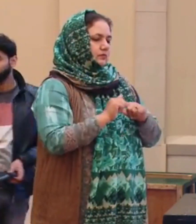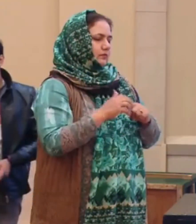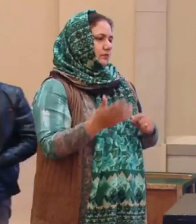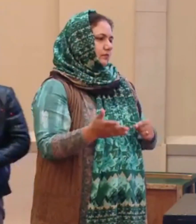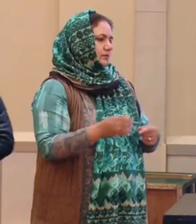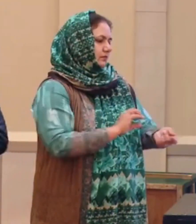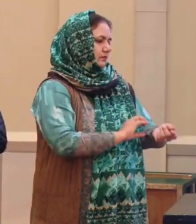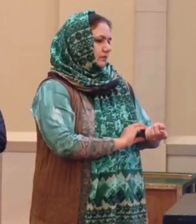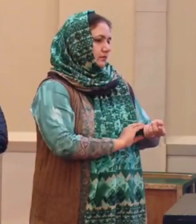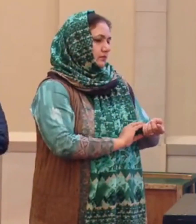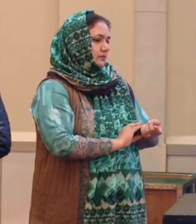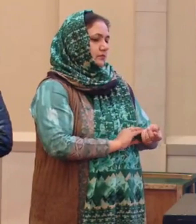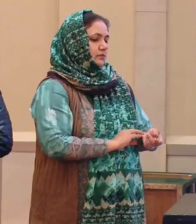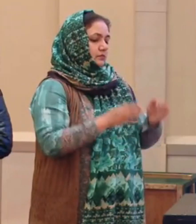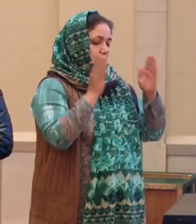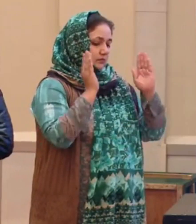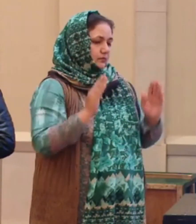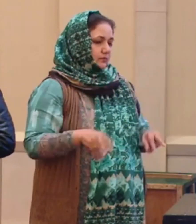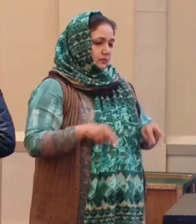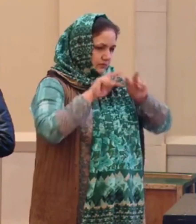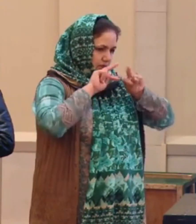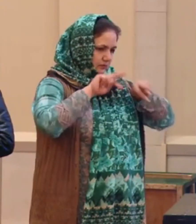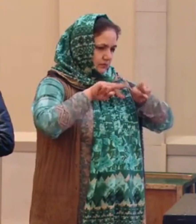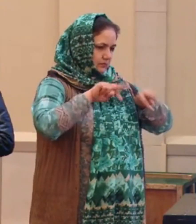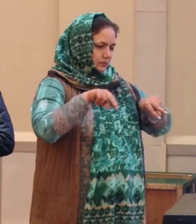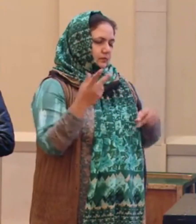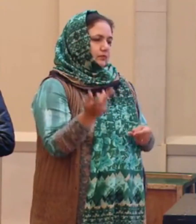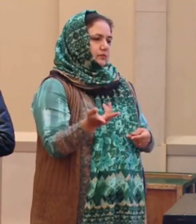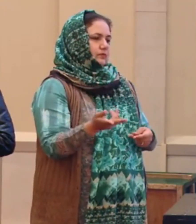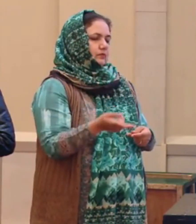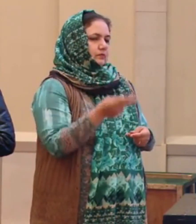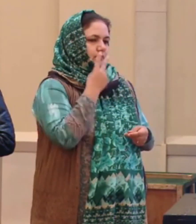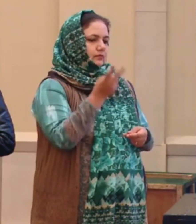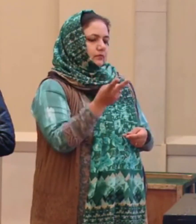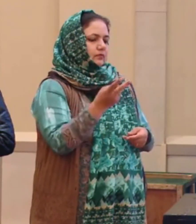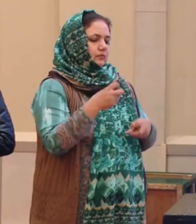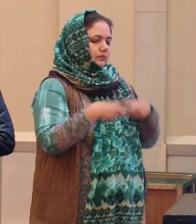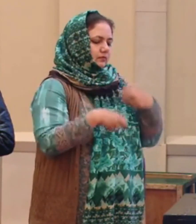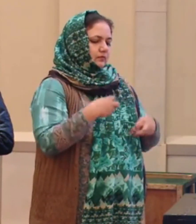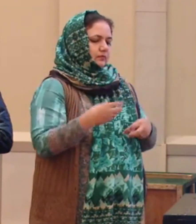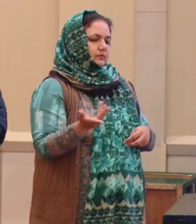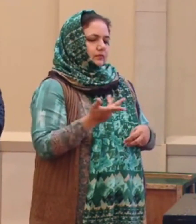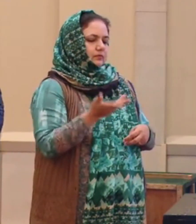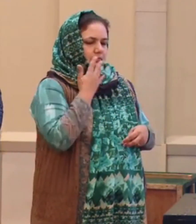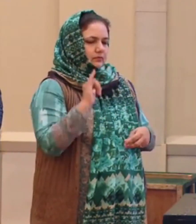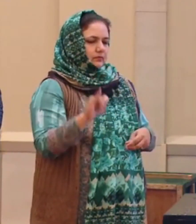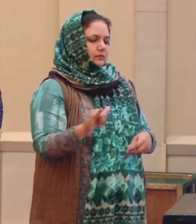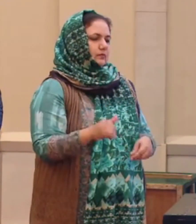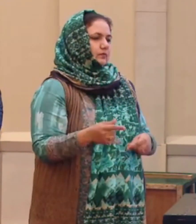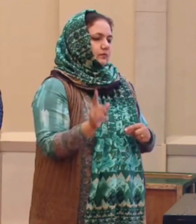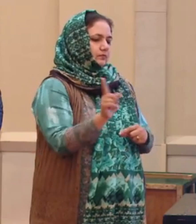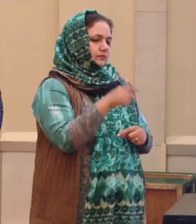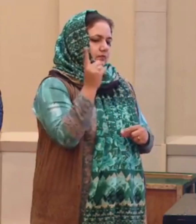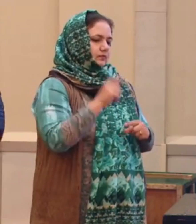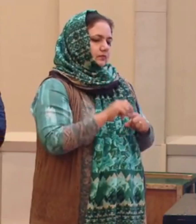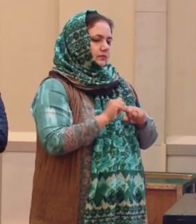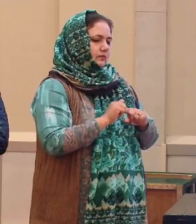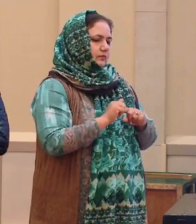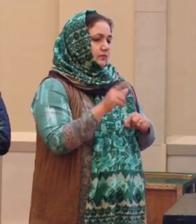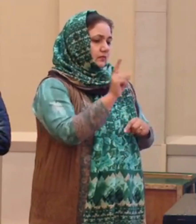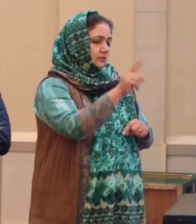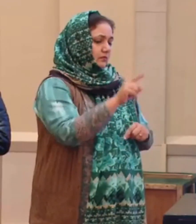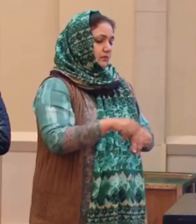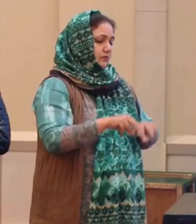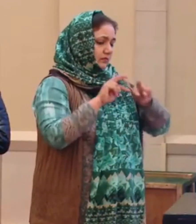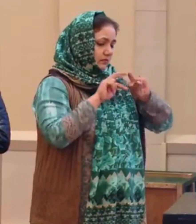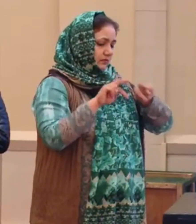have to take a proper history and examination. And in examination, laryngoscopy is very important. And if you can't do